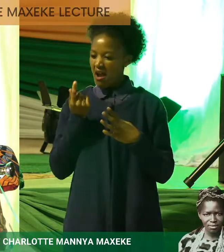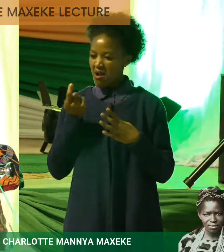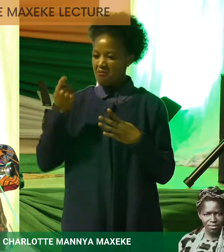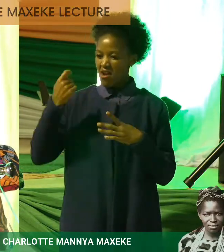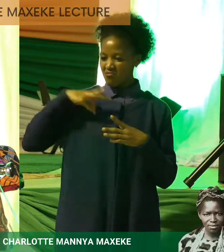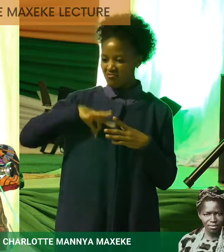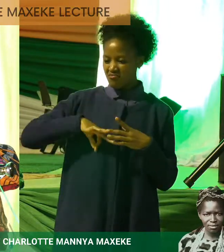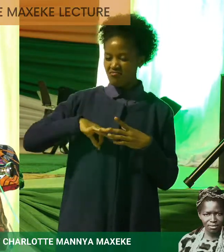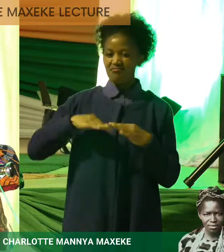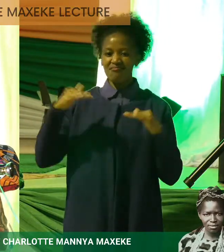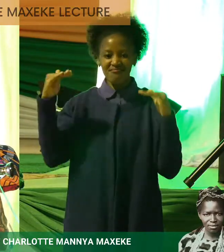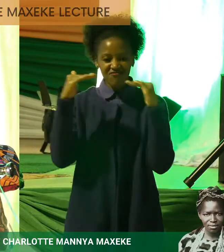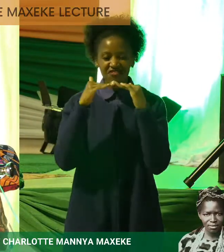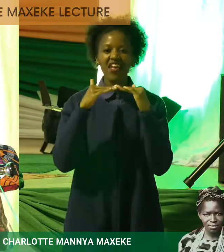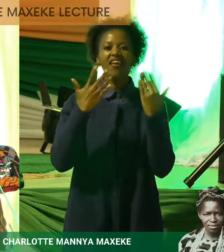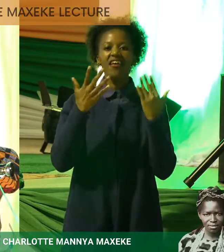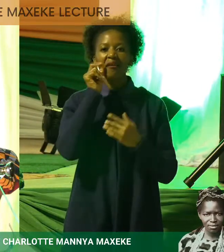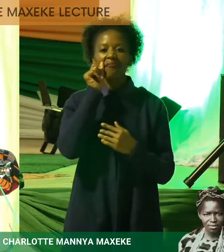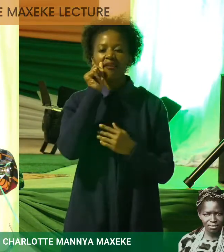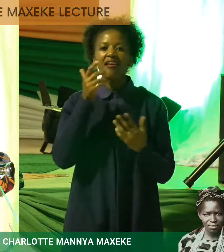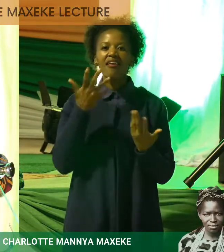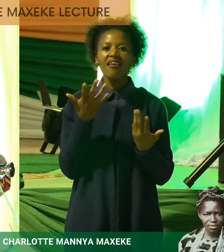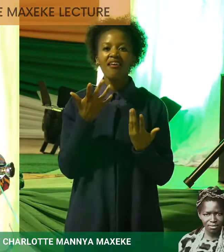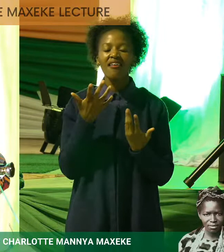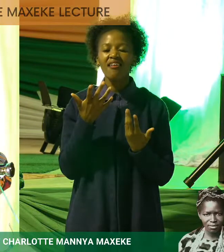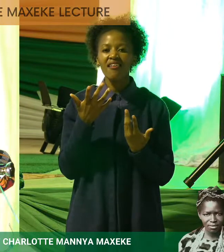more. Why not?